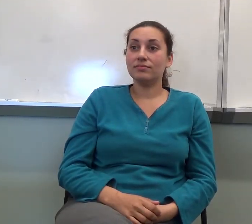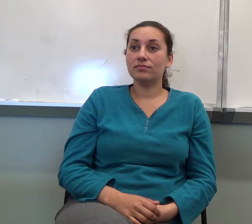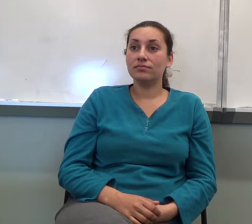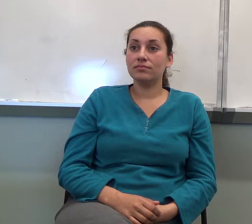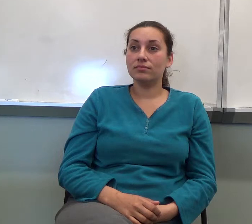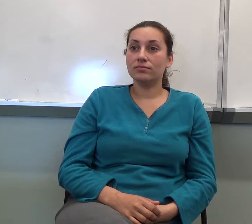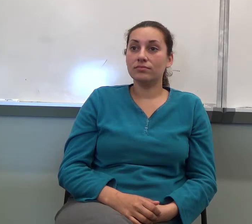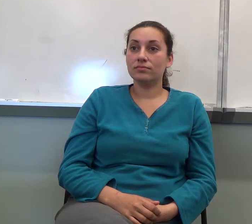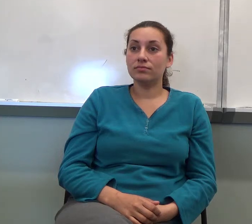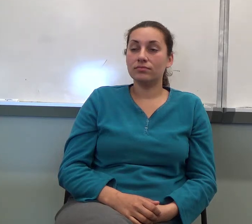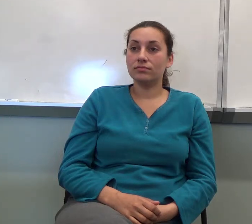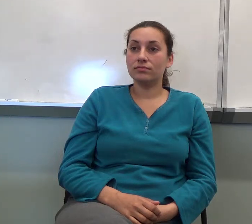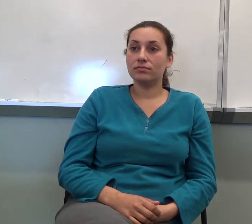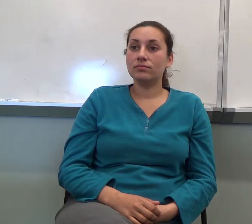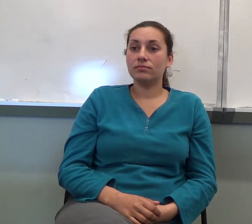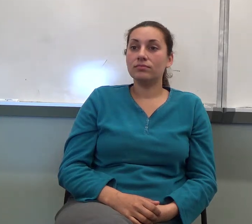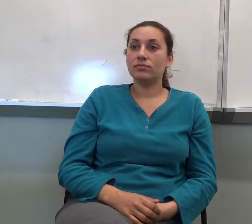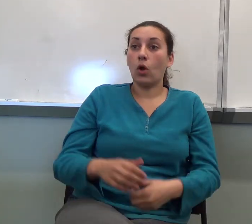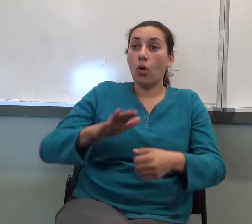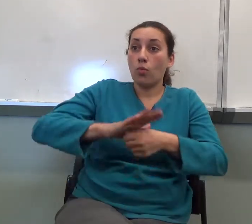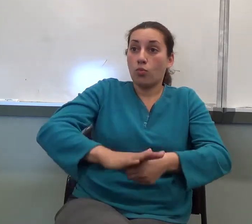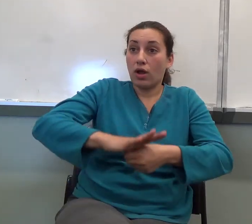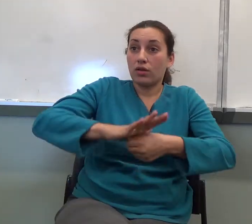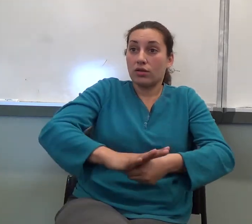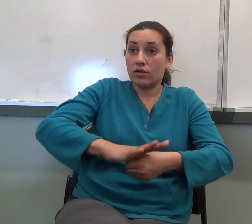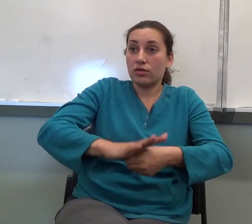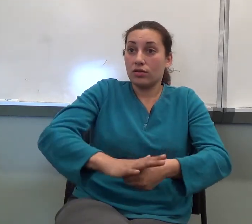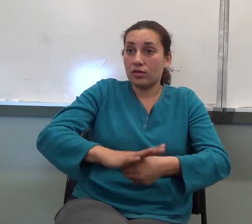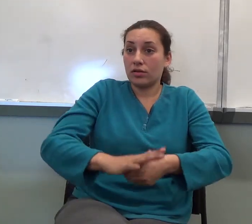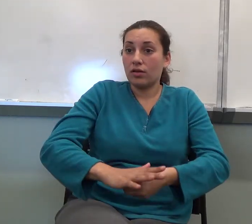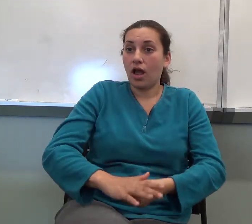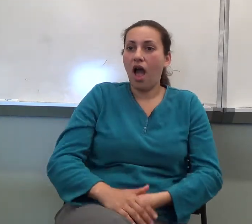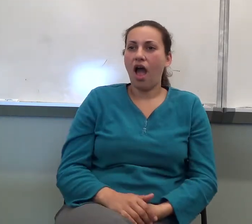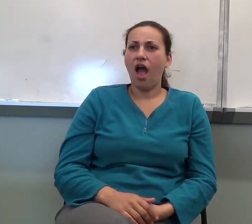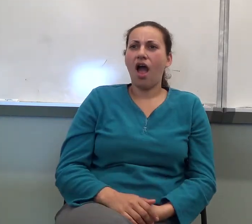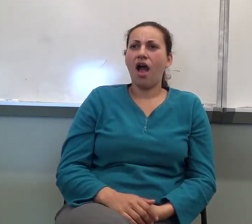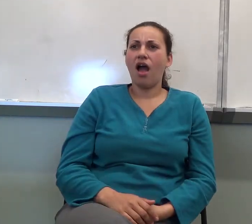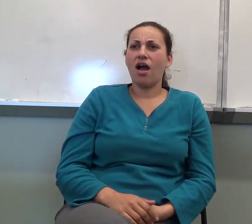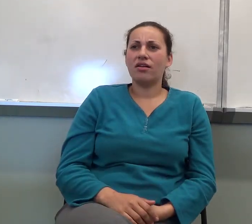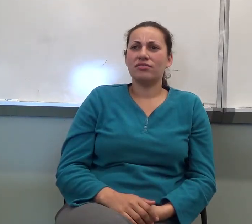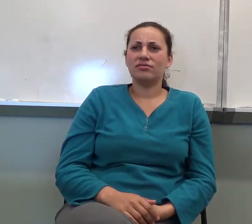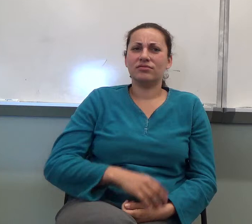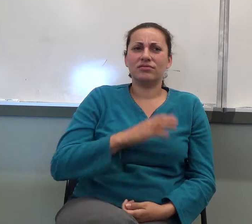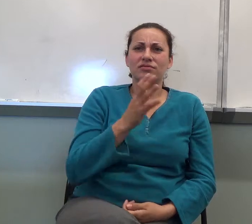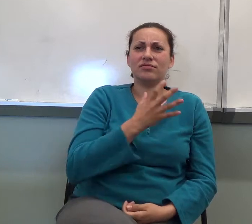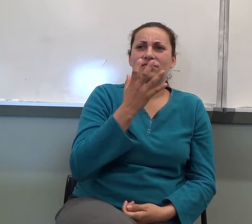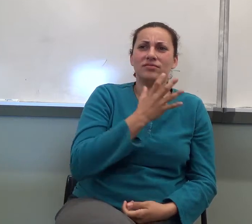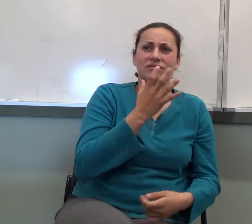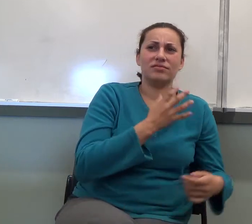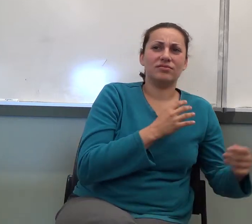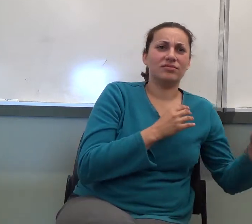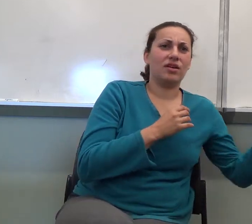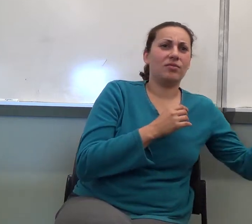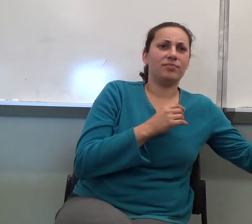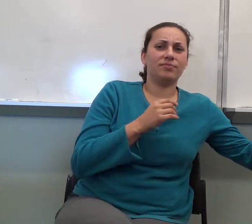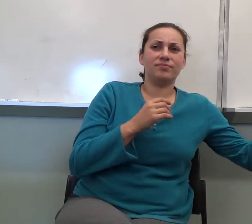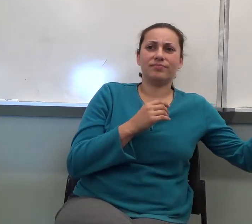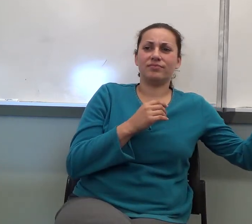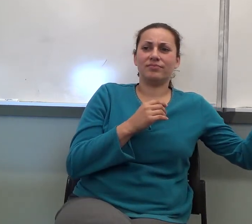the test going to be covering? What is? From what to what? It's going to cover from chapter 6 to chapter 7. Okay.